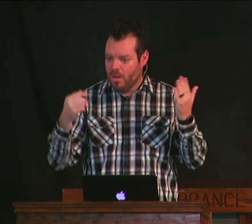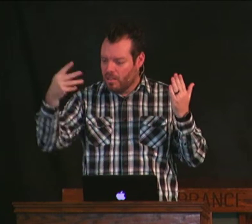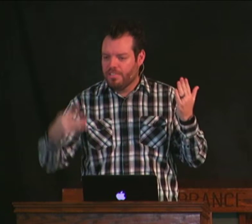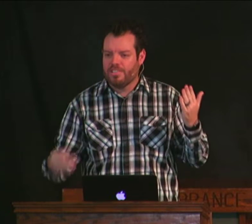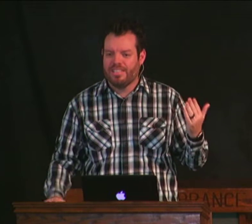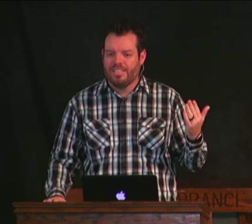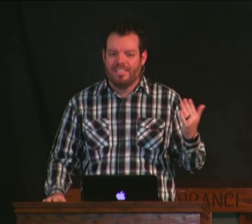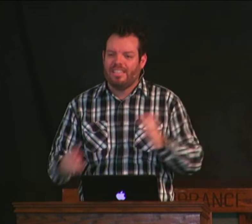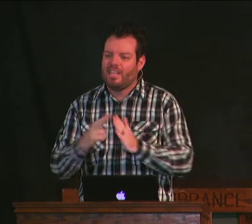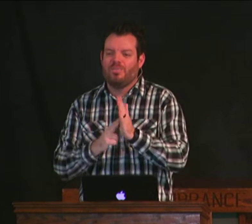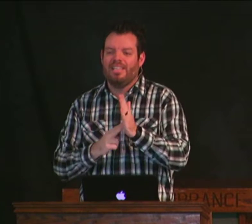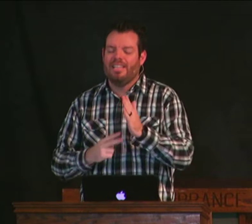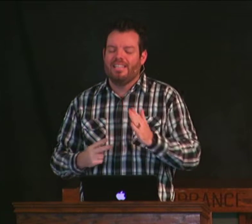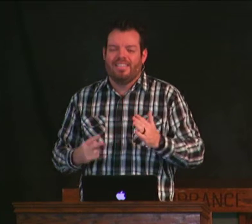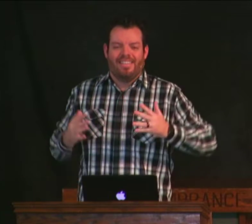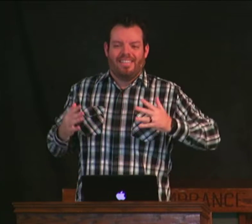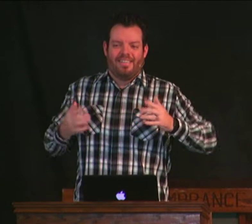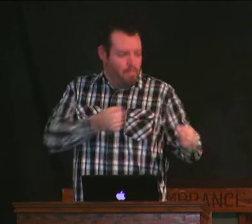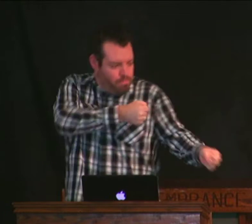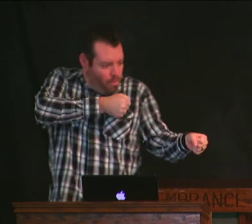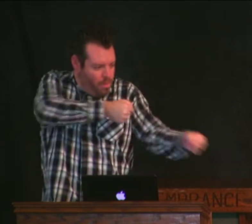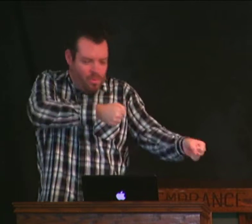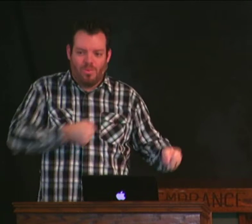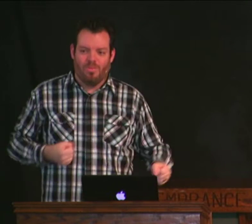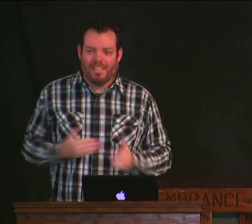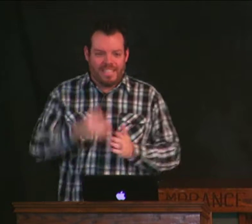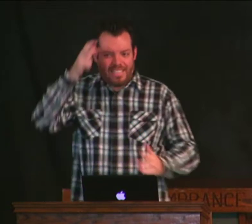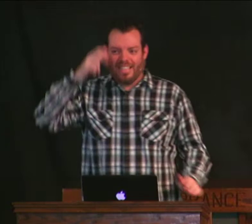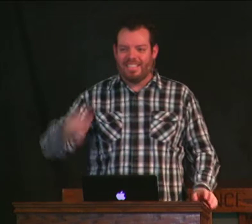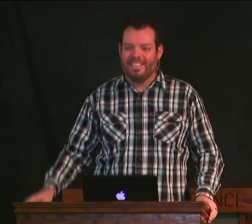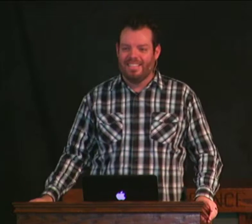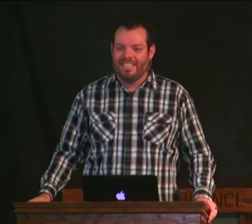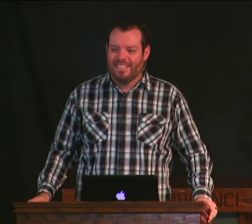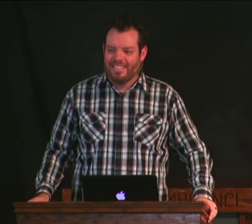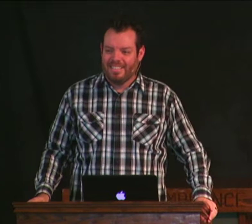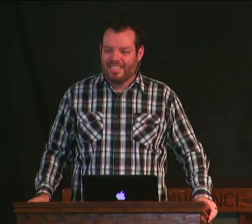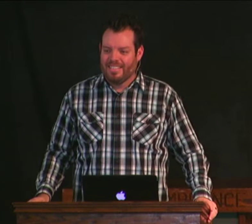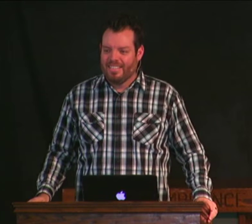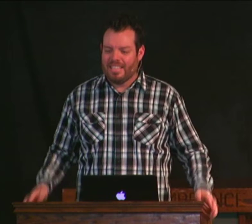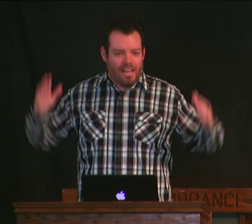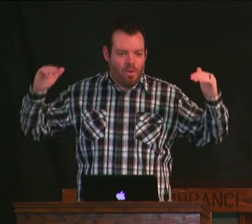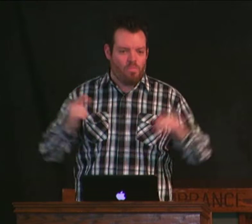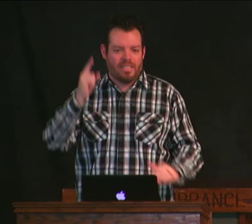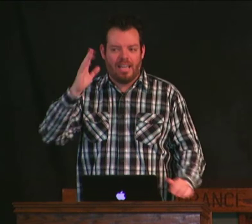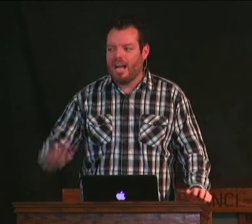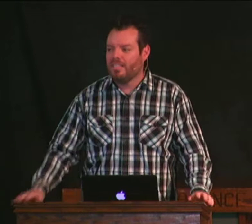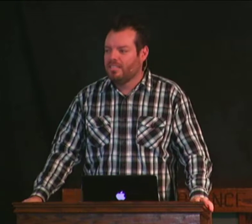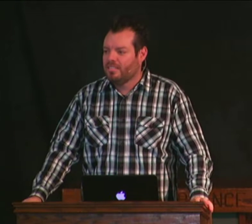the verses. And I can read it. Boom, boom, boom, against Satan. Because I have hope in God.